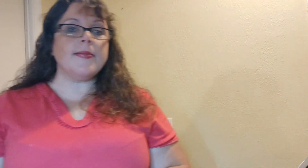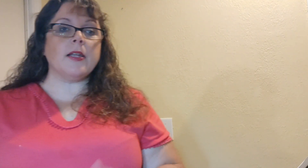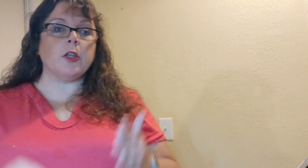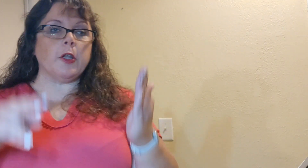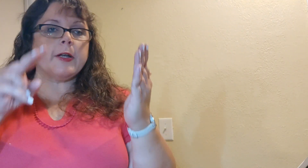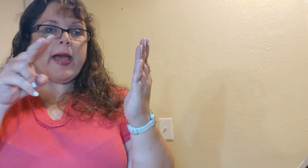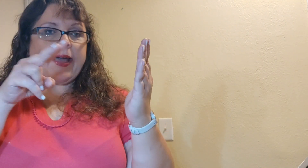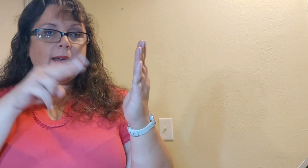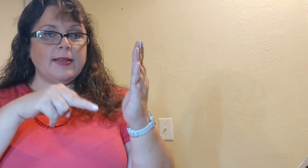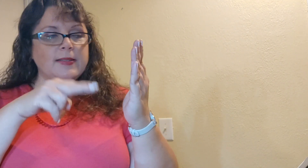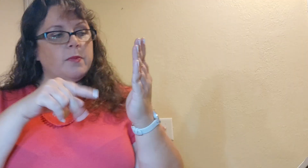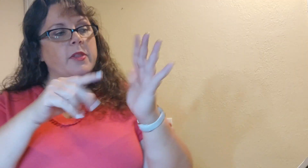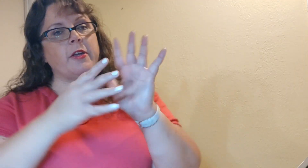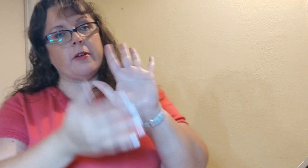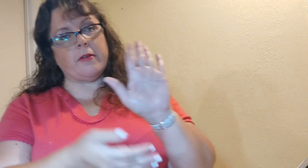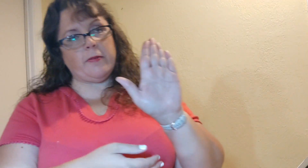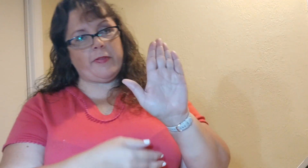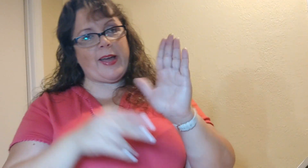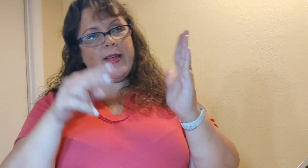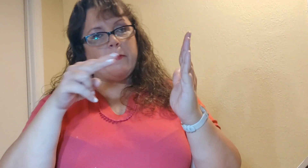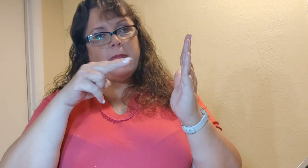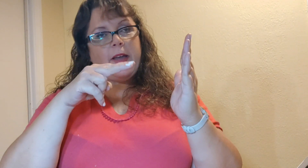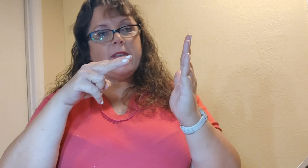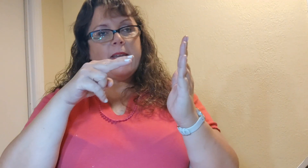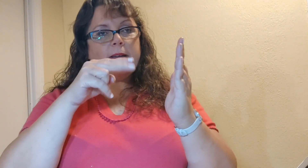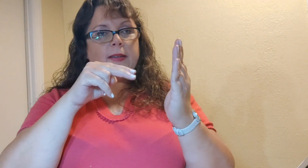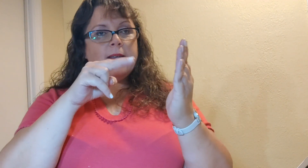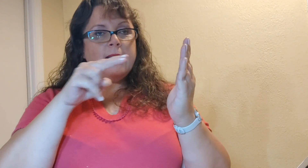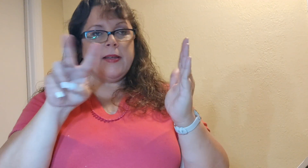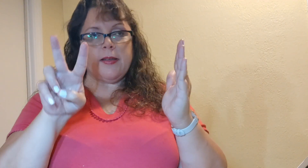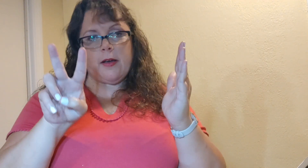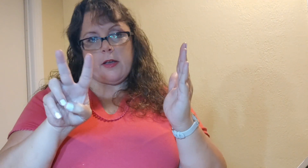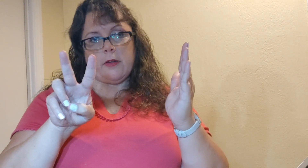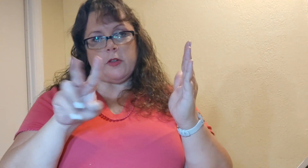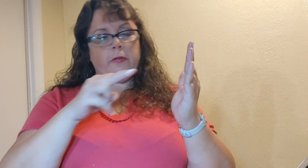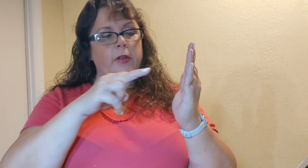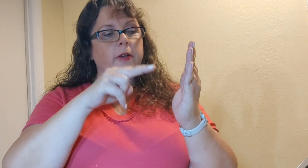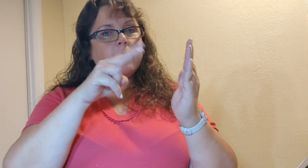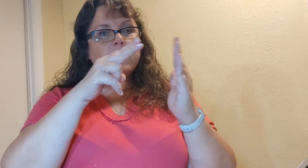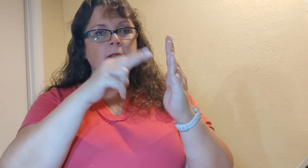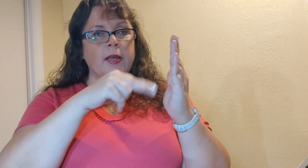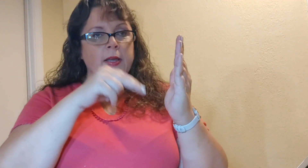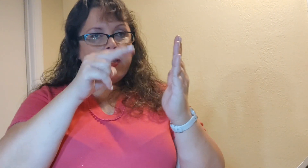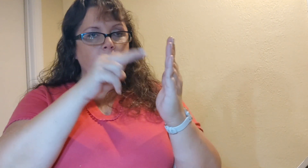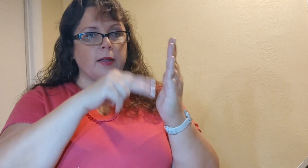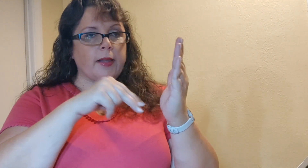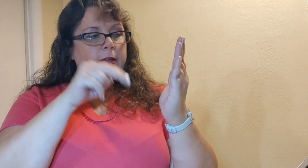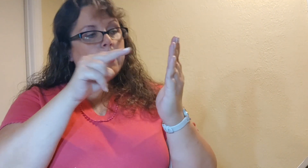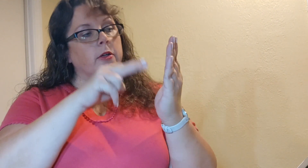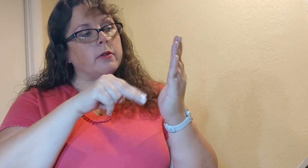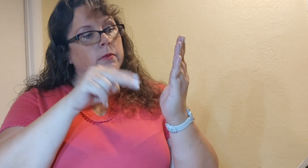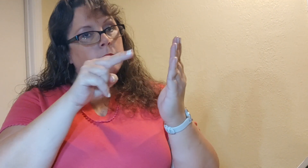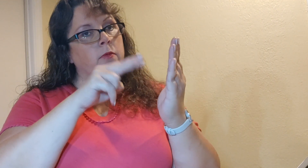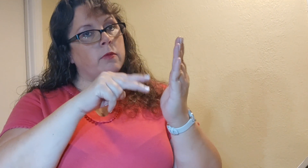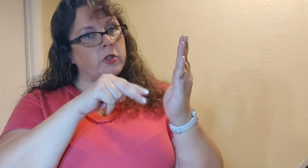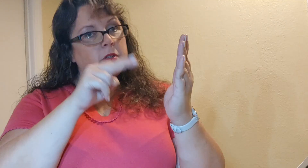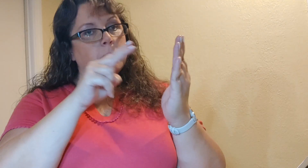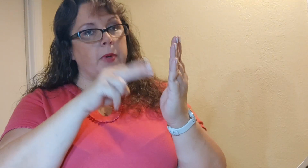And then look at, with your flat left hand and your 2 fingers, and like you're just